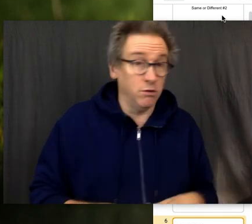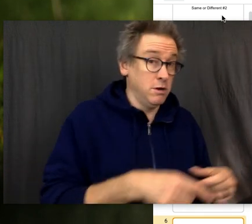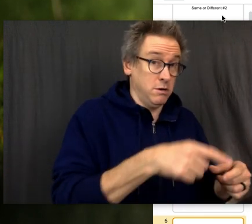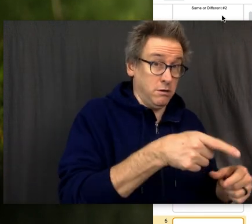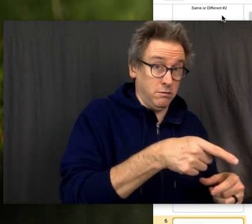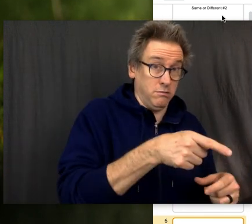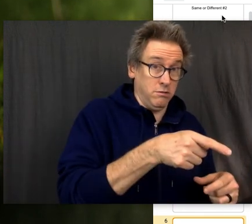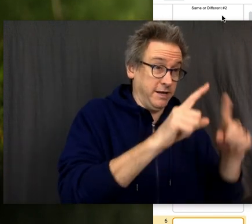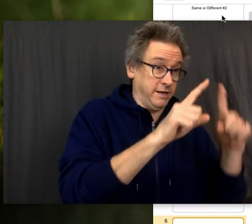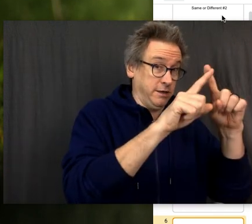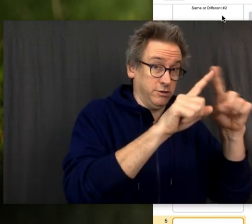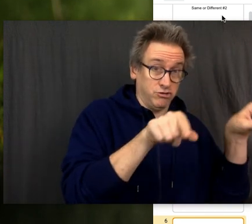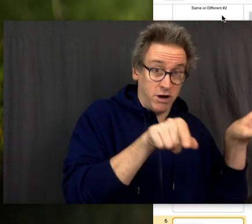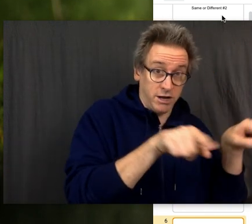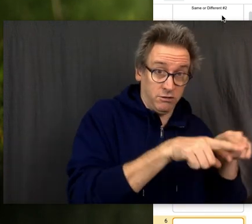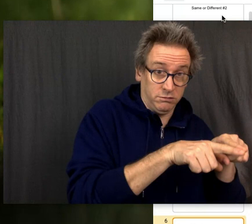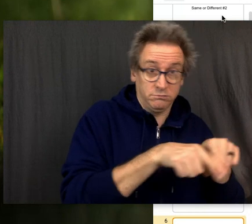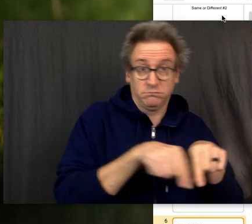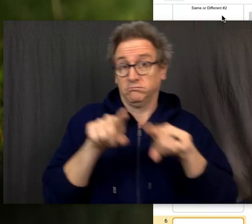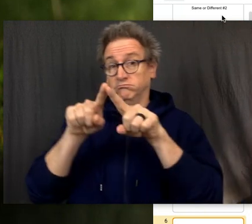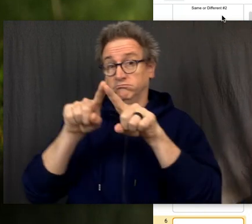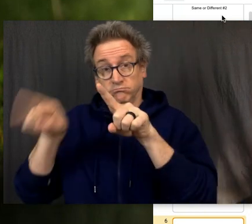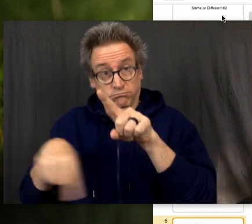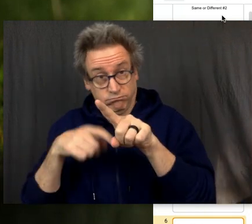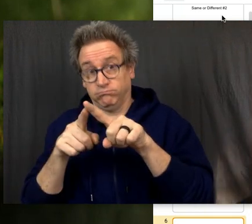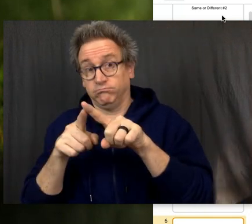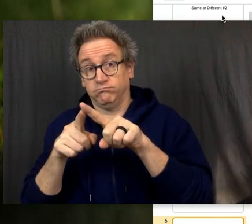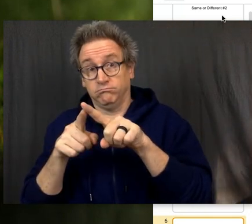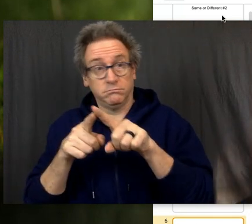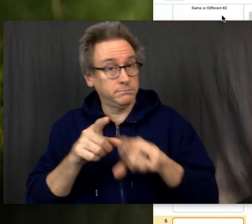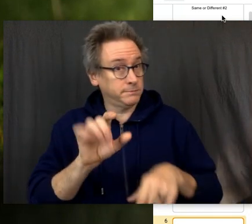So, like, here's triangle.